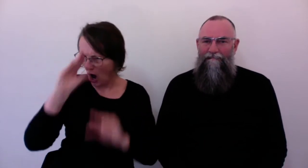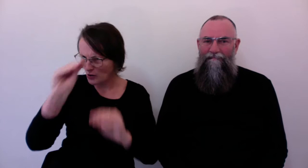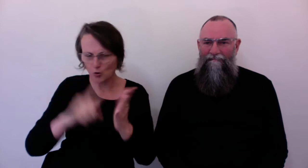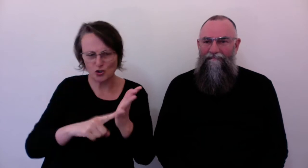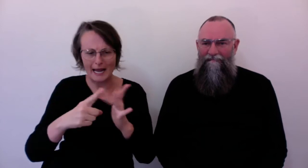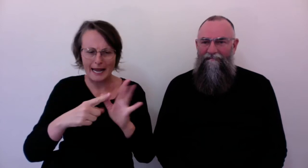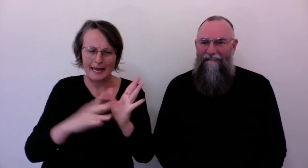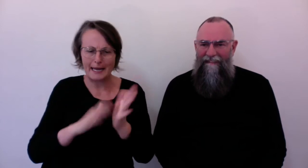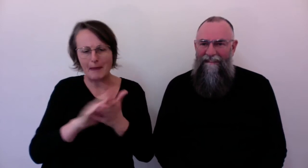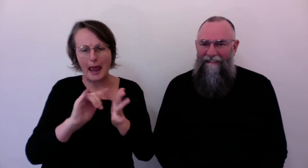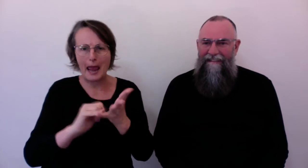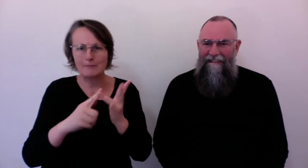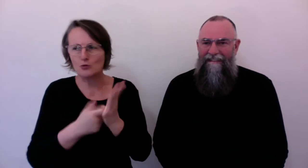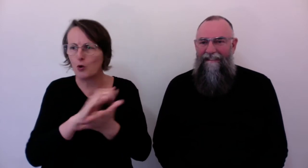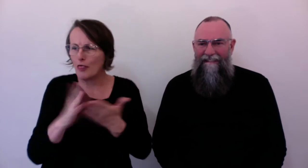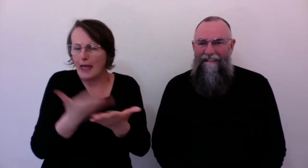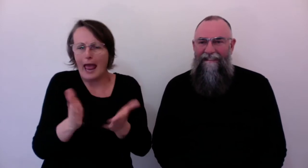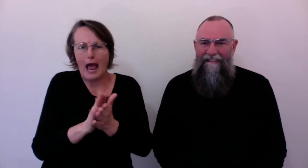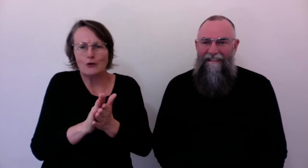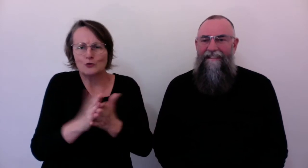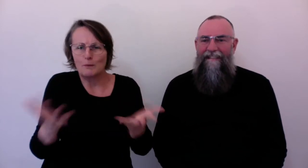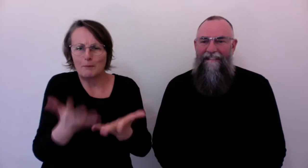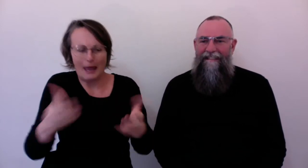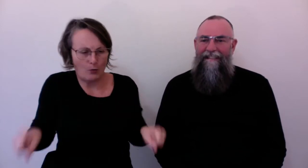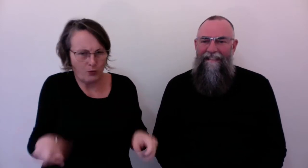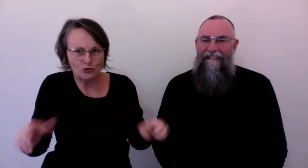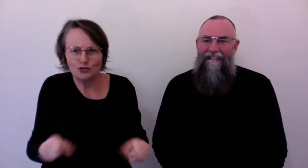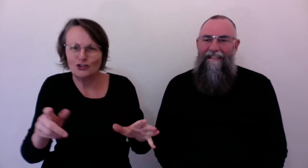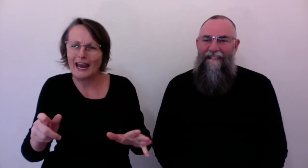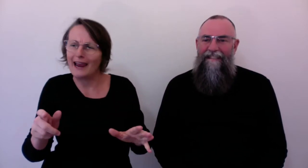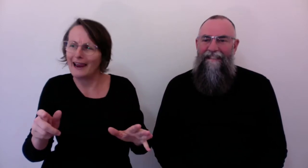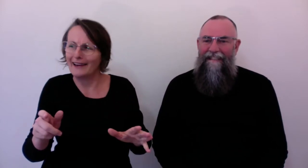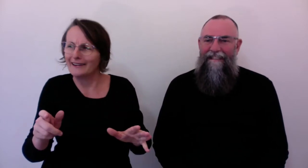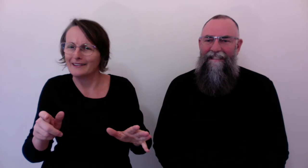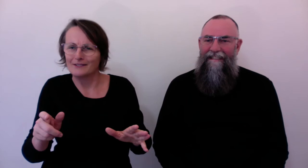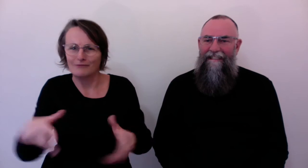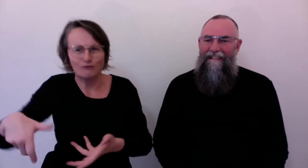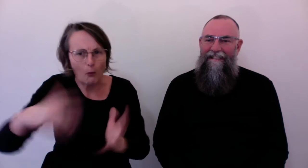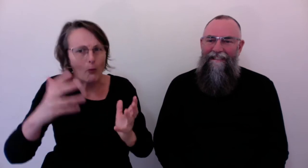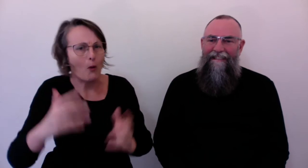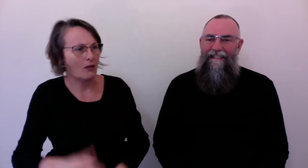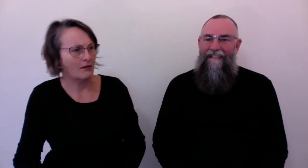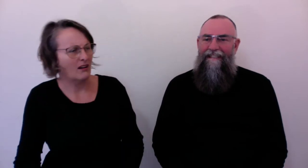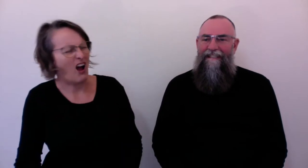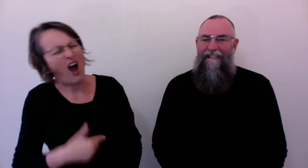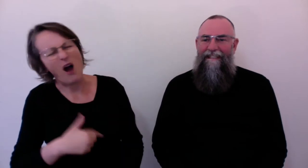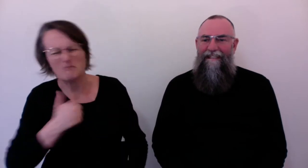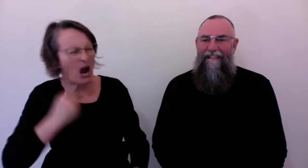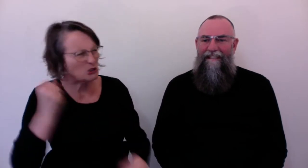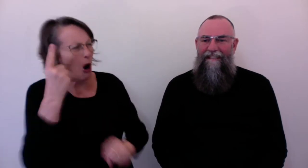it's a Oh. better story than me hanging out with Stingray. Yeah. Oh, God damn it! Sorry,